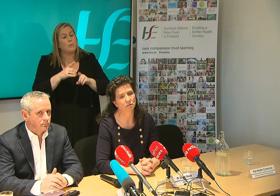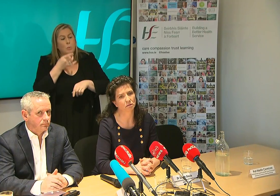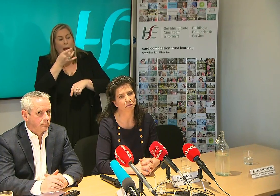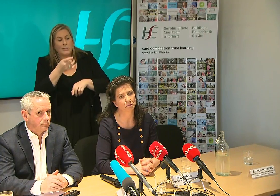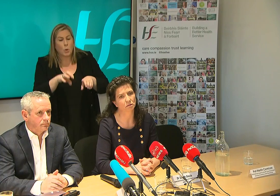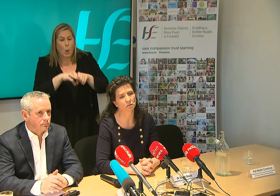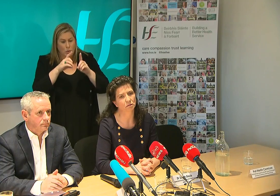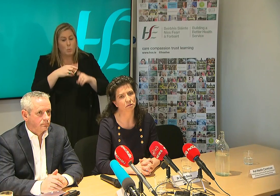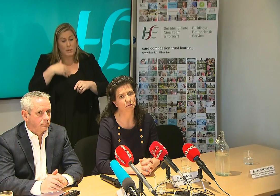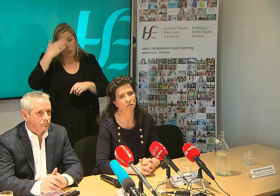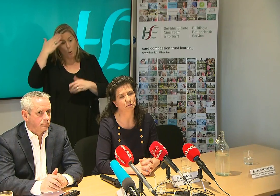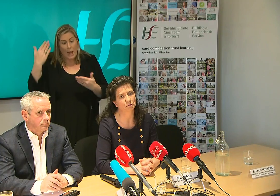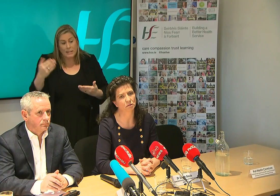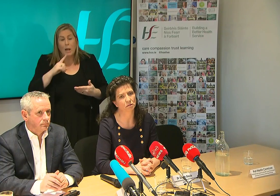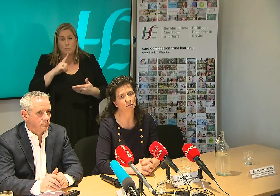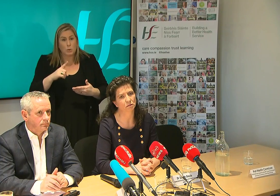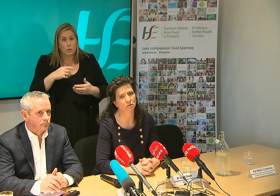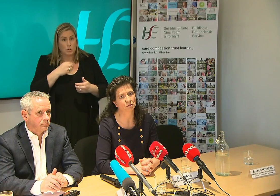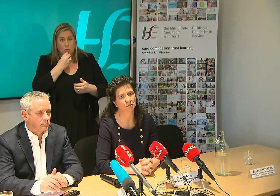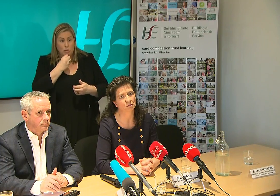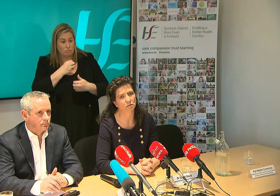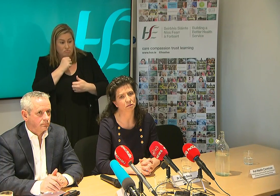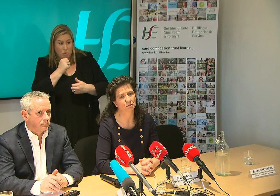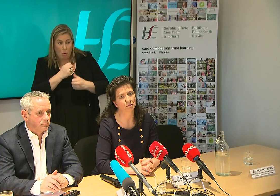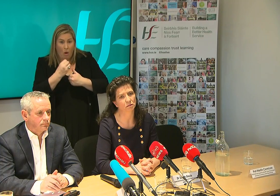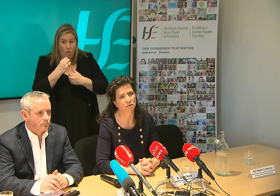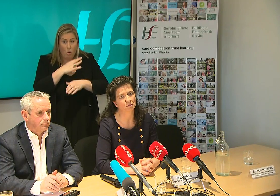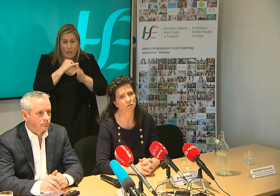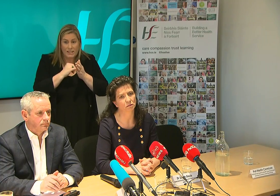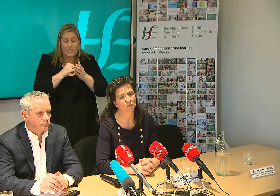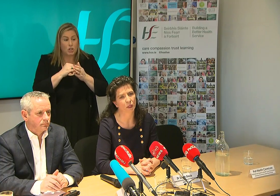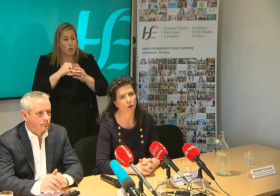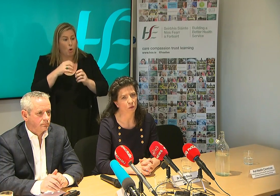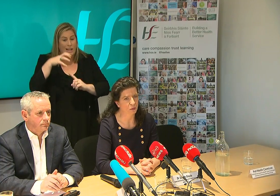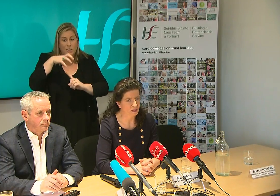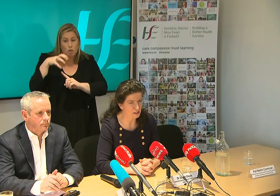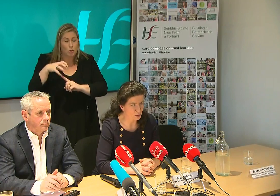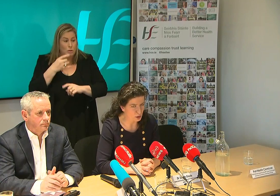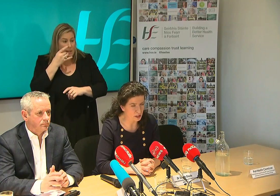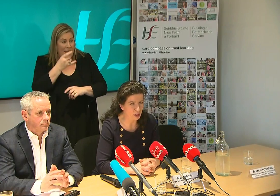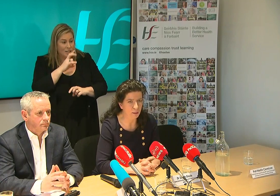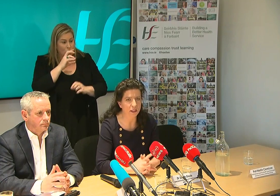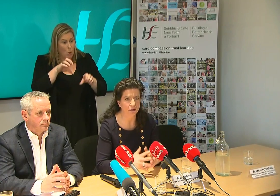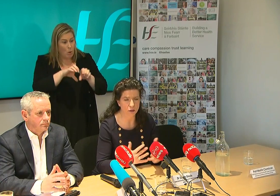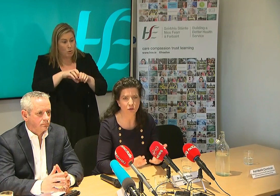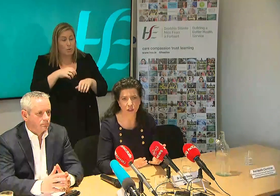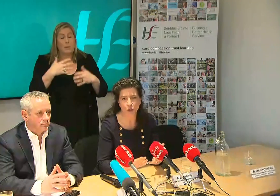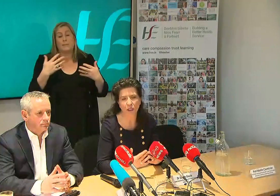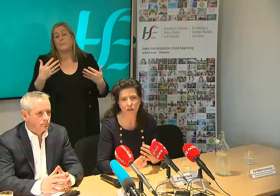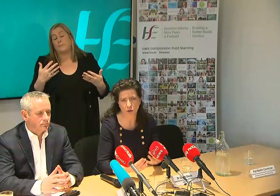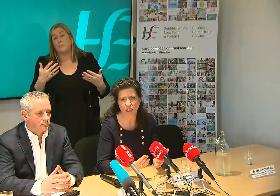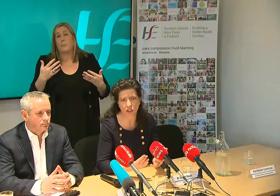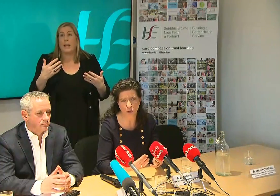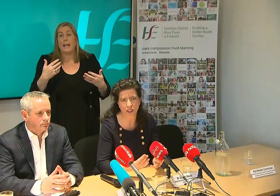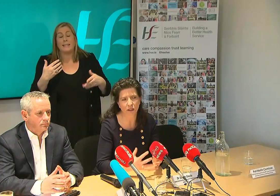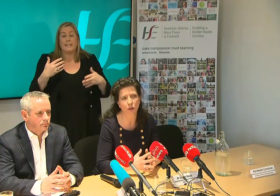asked to close, no other organisation or institution has been asked to? Well, as I say, I was just commenting, sort of, you know,